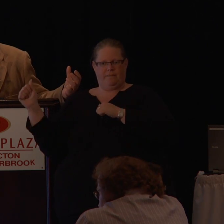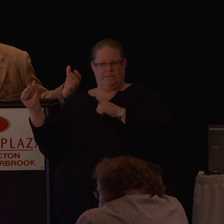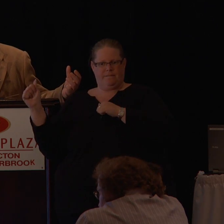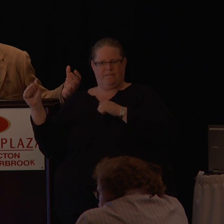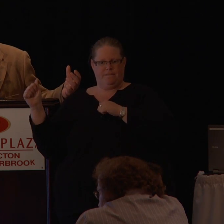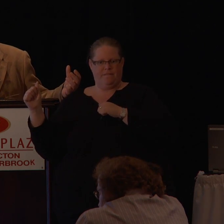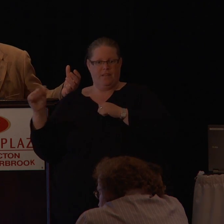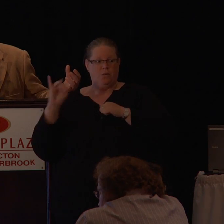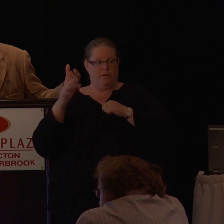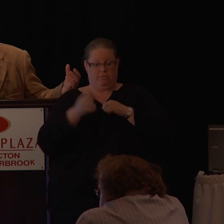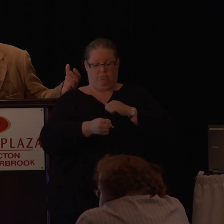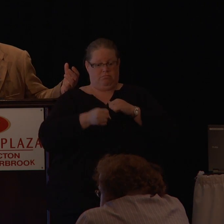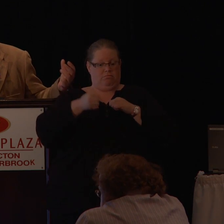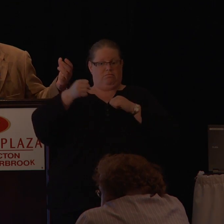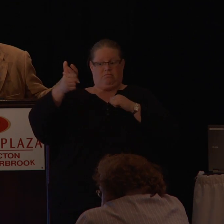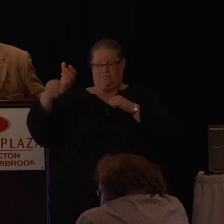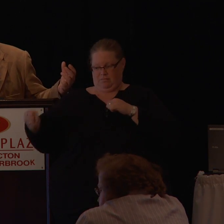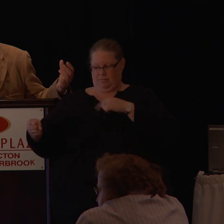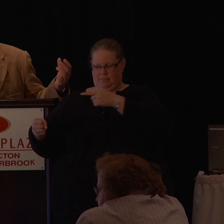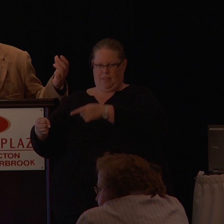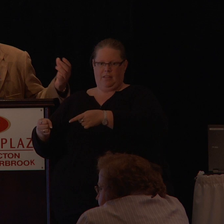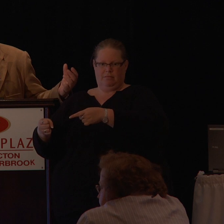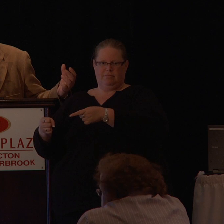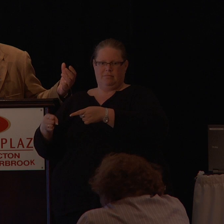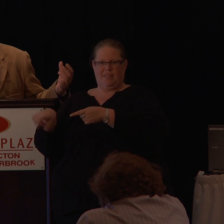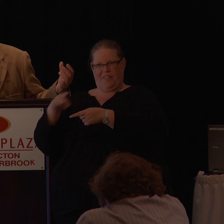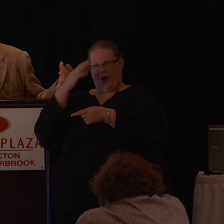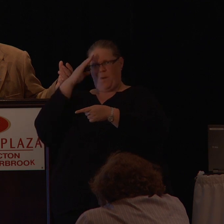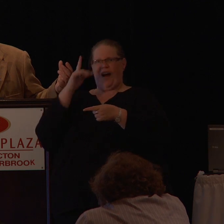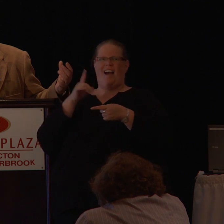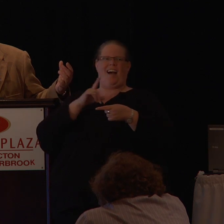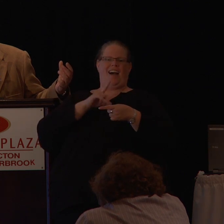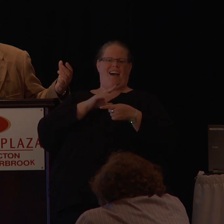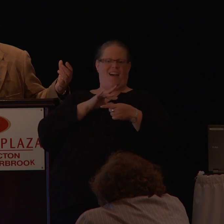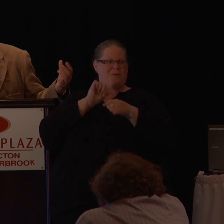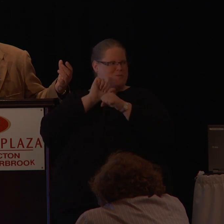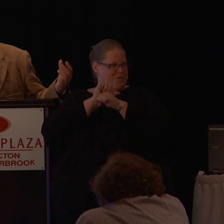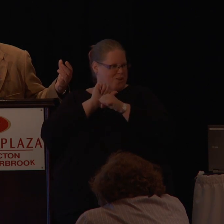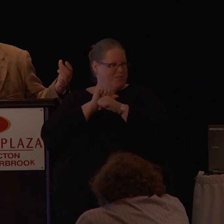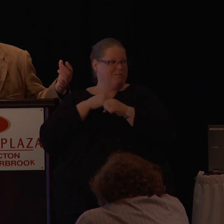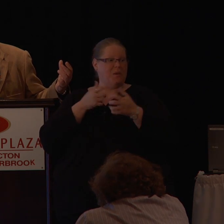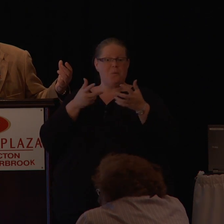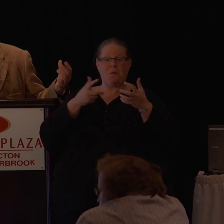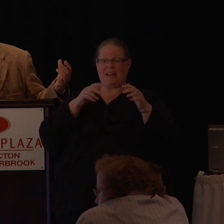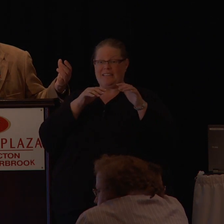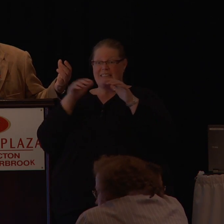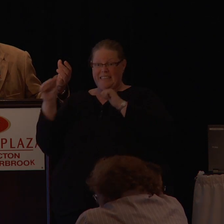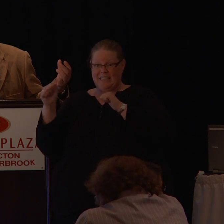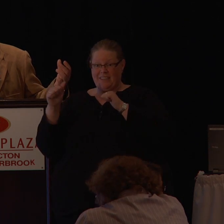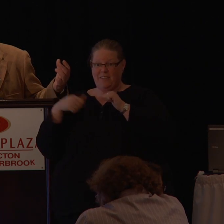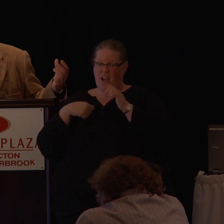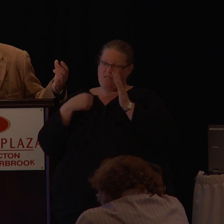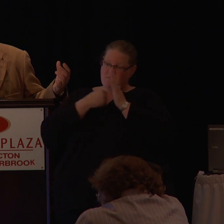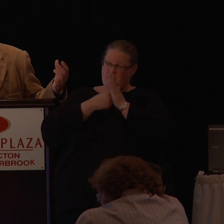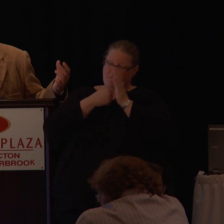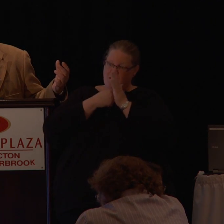behavior. And you may think that's a simplistic analysis, and I would agree that it's not 100% correct all the